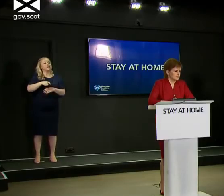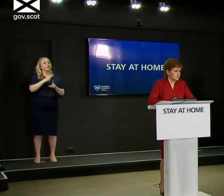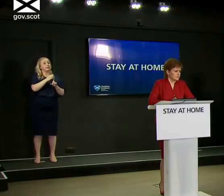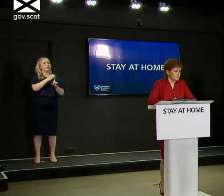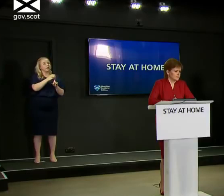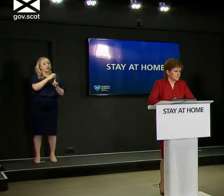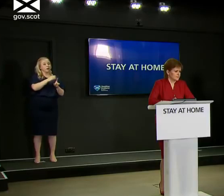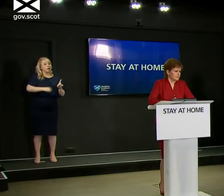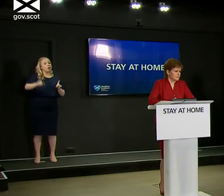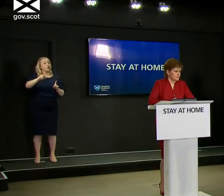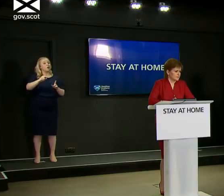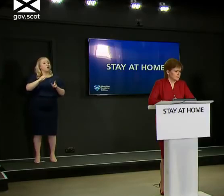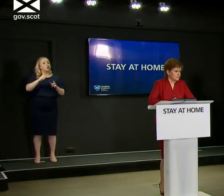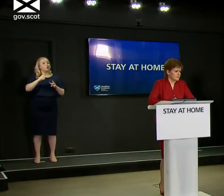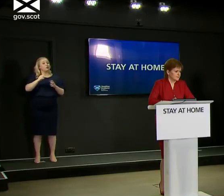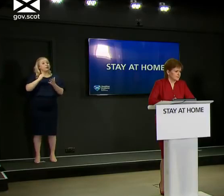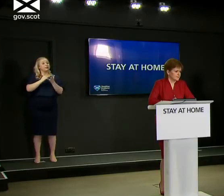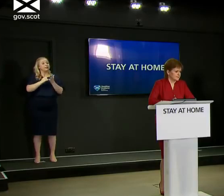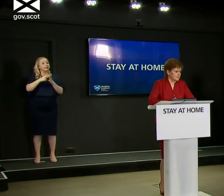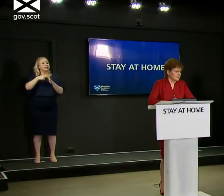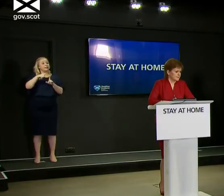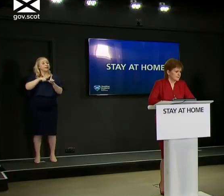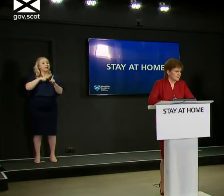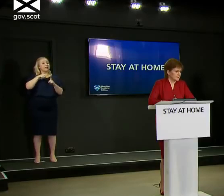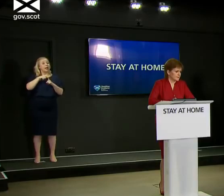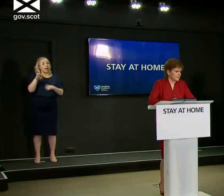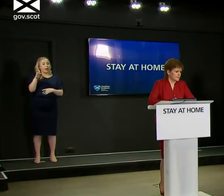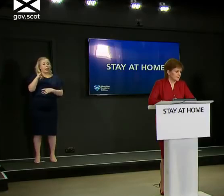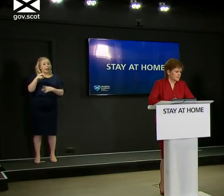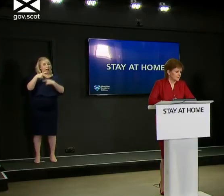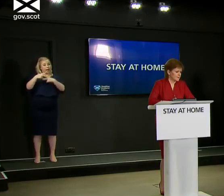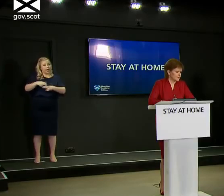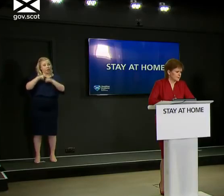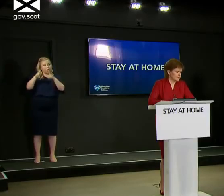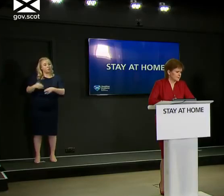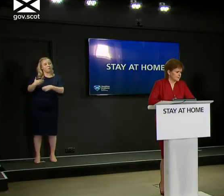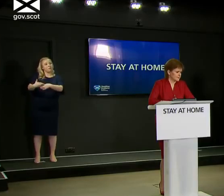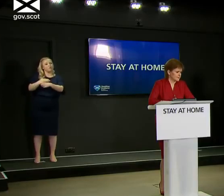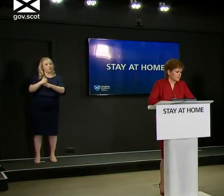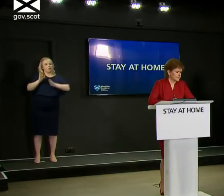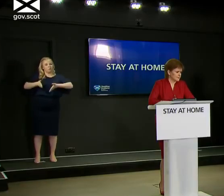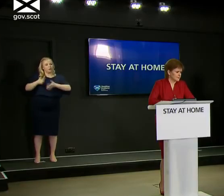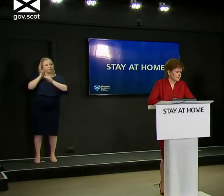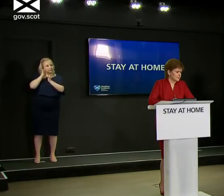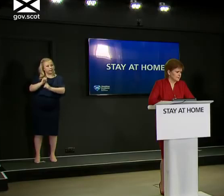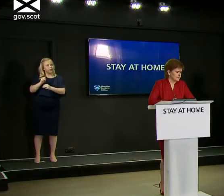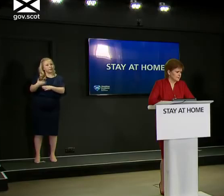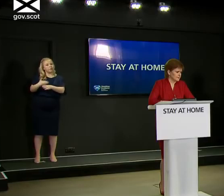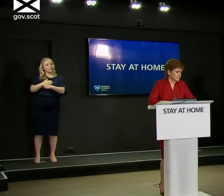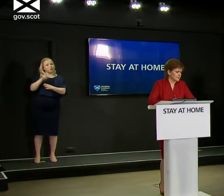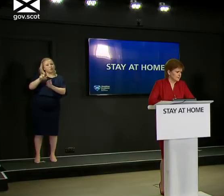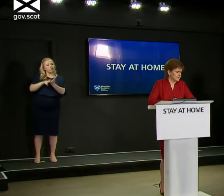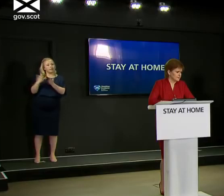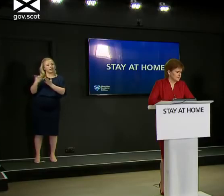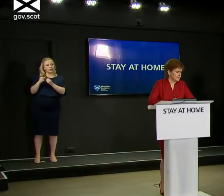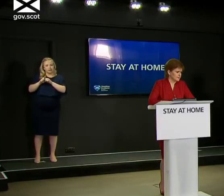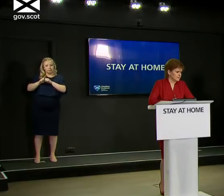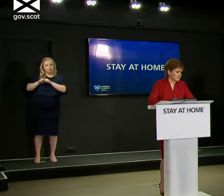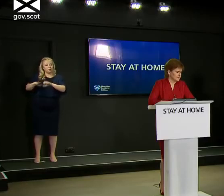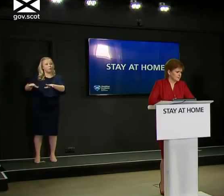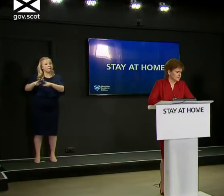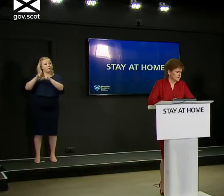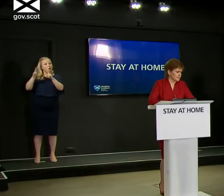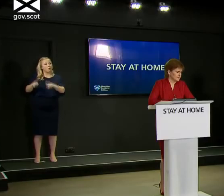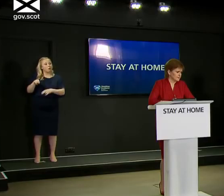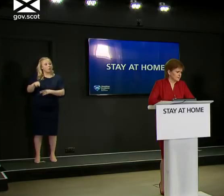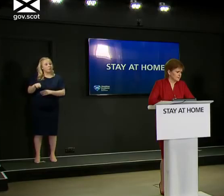on Skye before compulsory testing and before the coronavirus swept through the home. And it's also been claimed